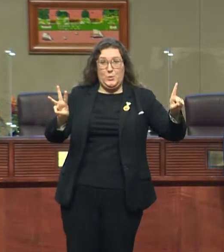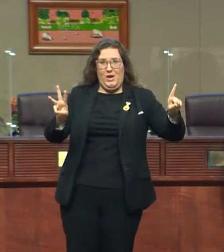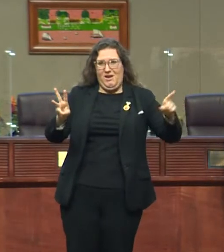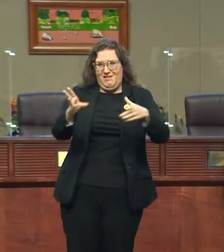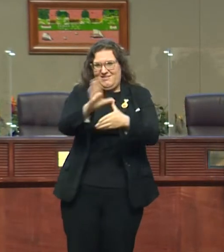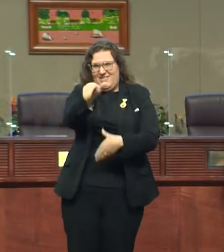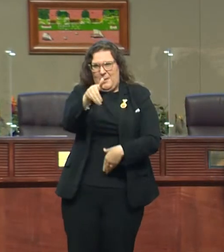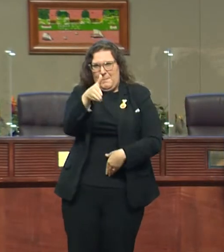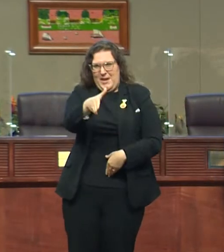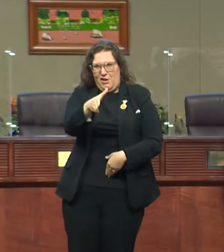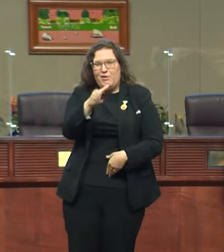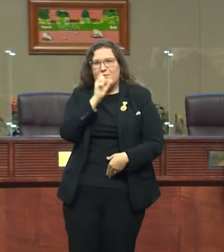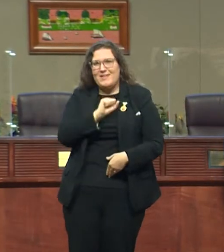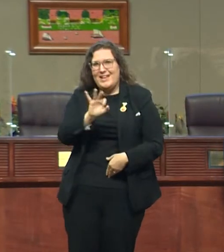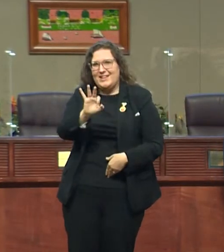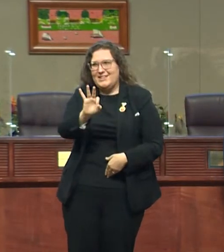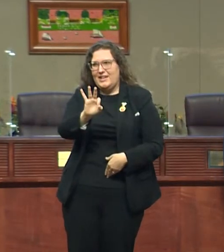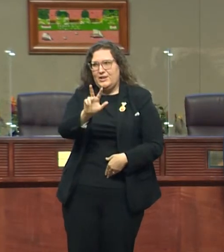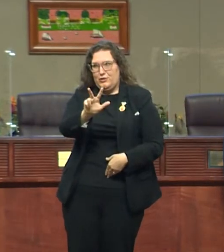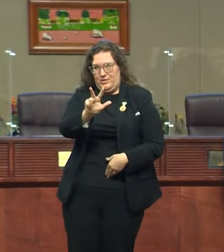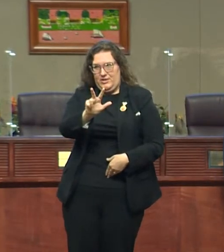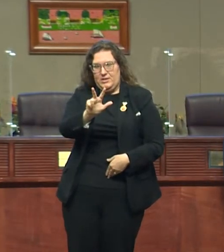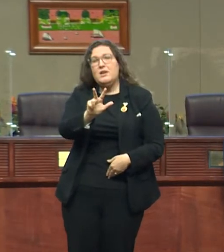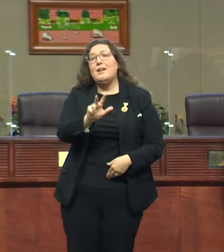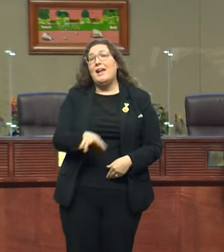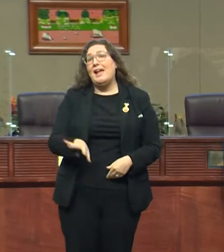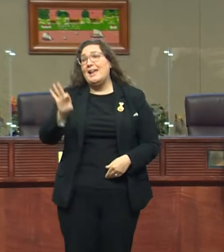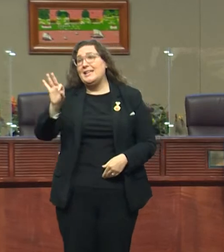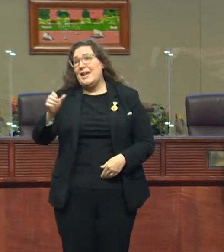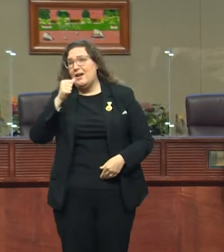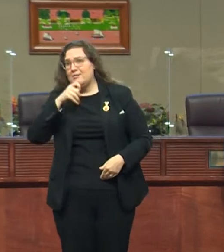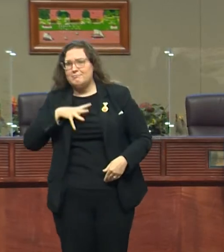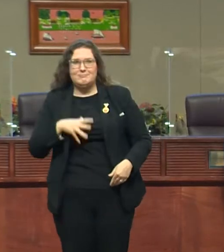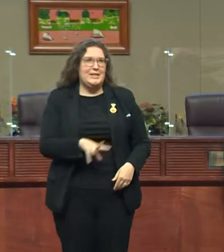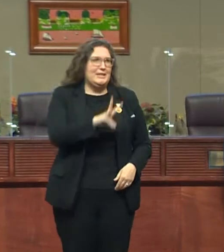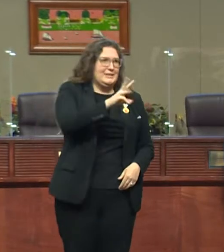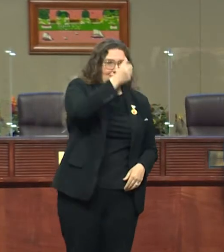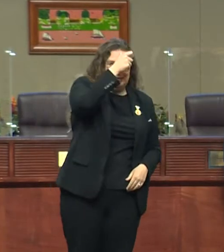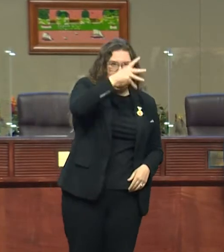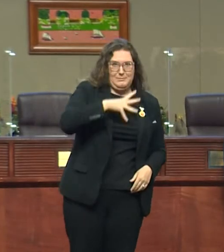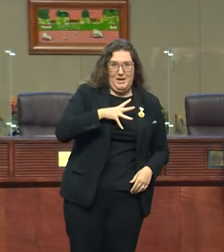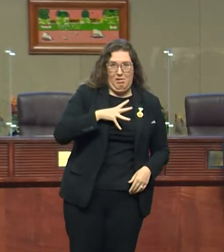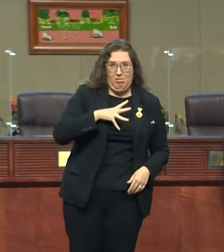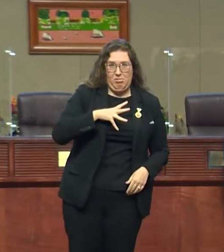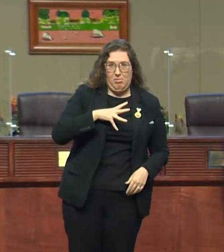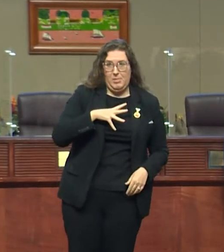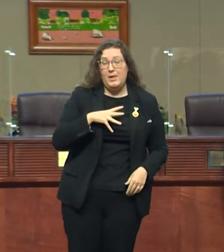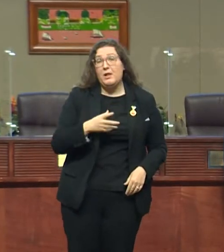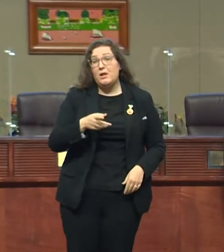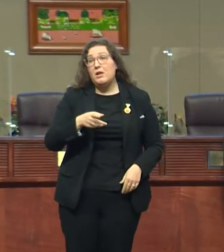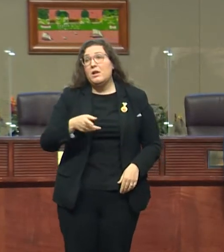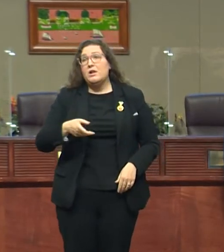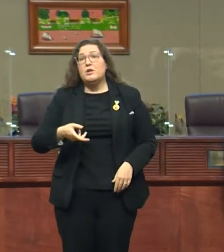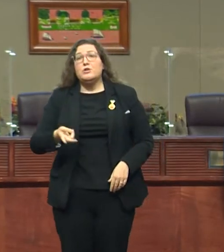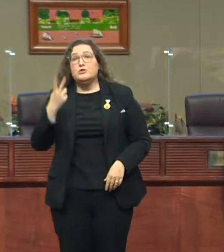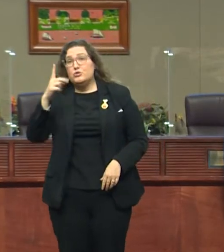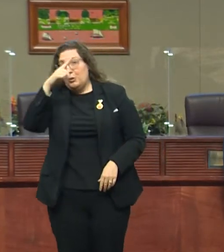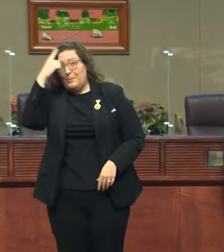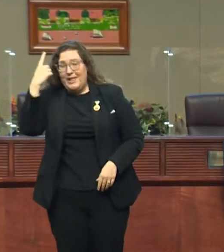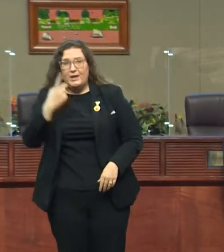83. And 9 were female, 6 were male. Race, 2 blacks, 1 other, 12